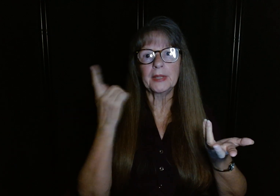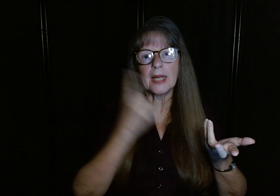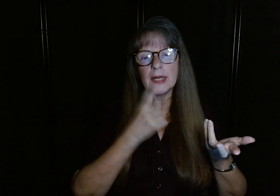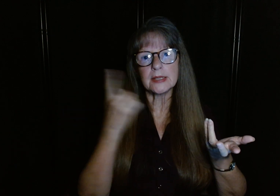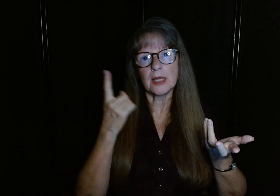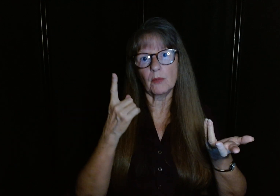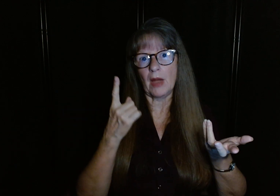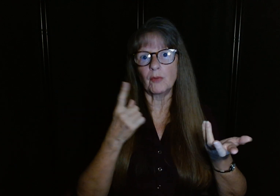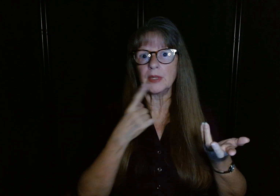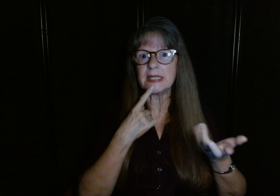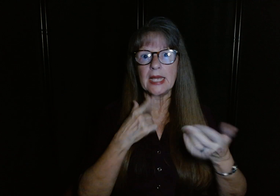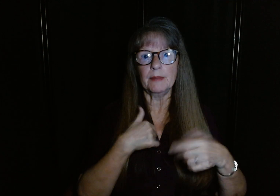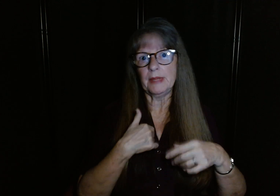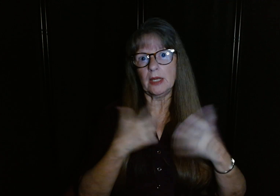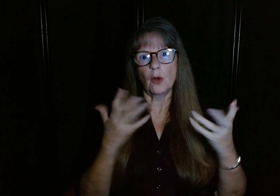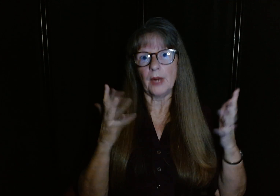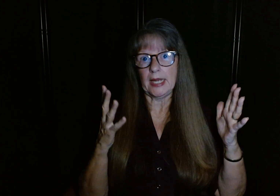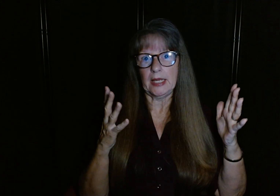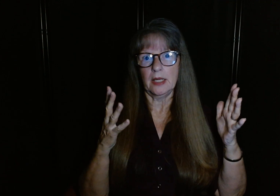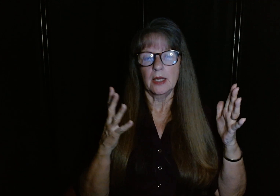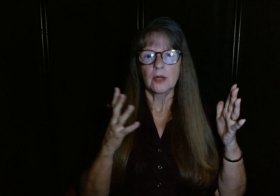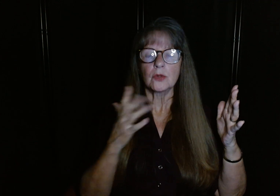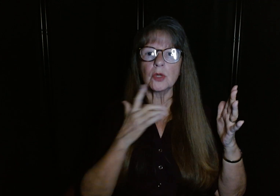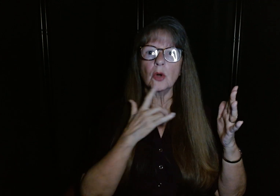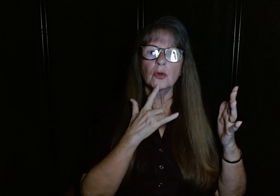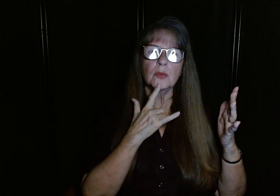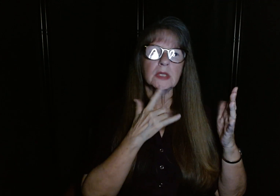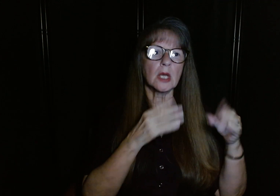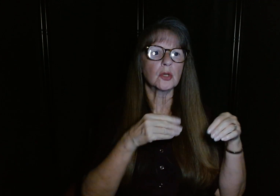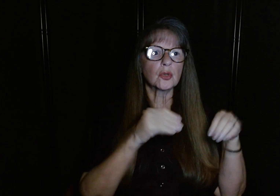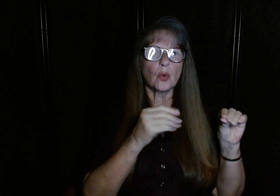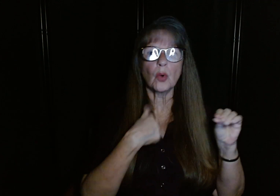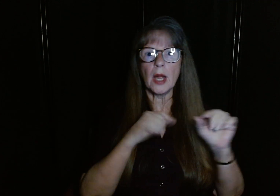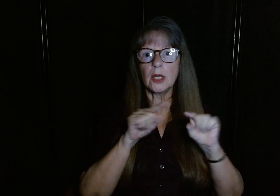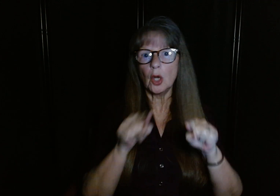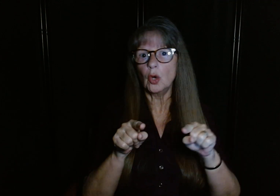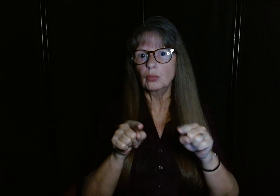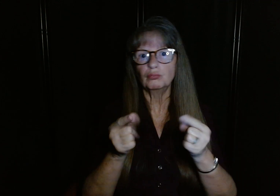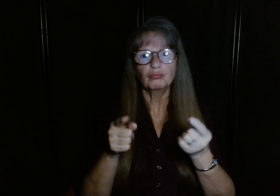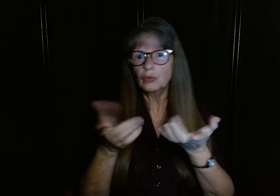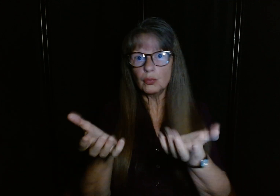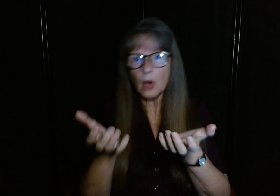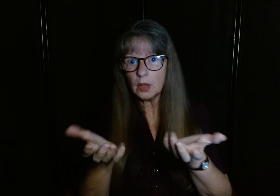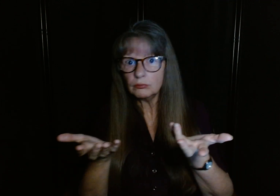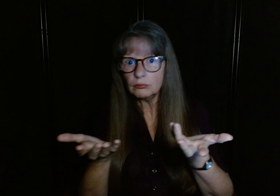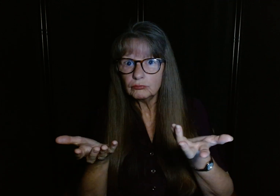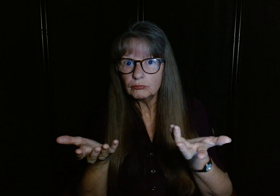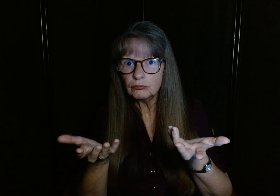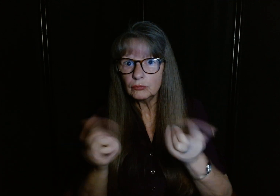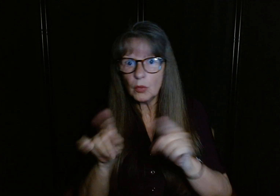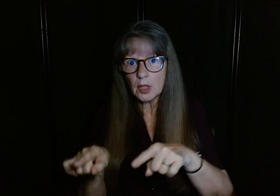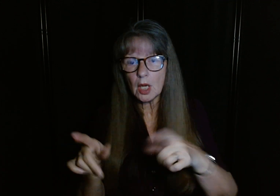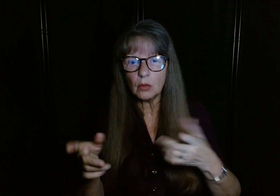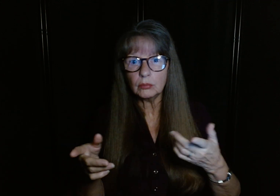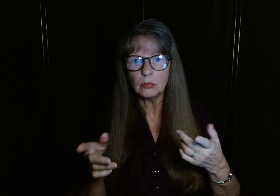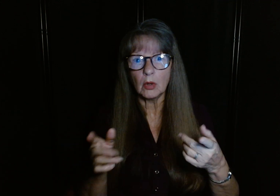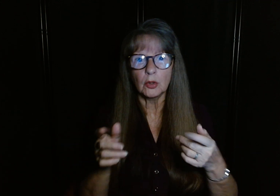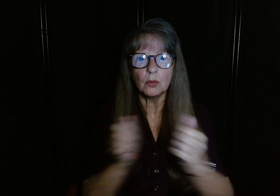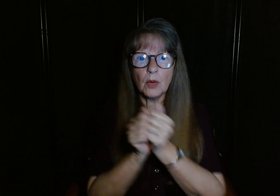because I've already said me already. So you would say store I go. You want you want to go, or you want to